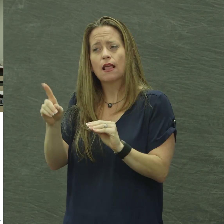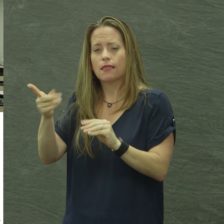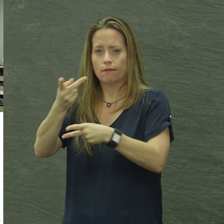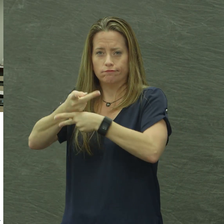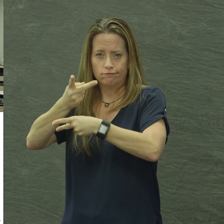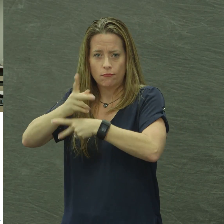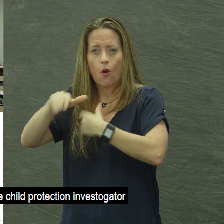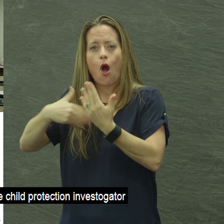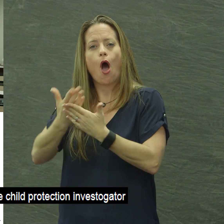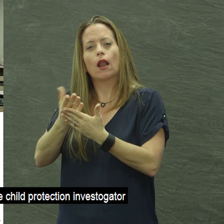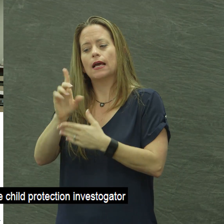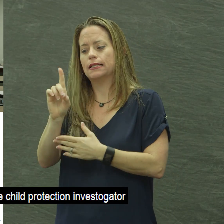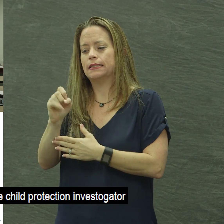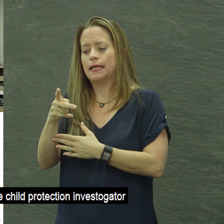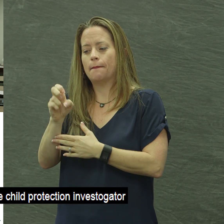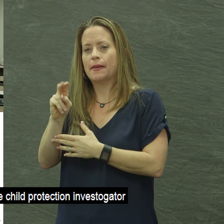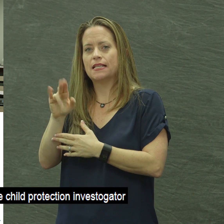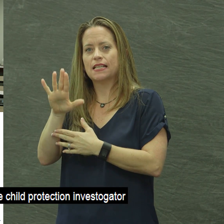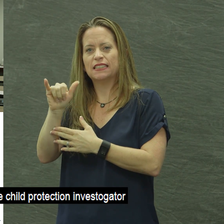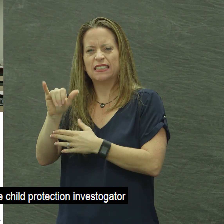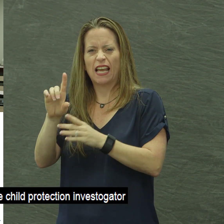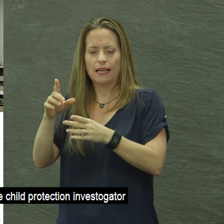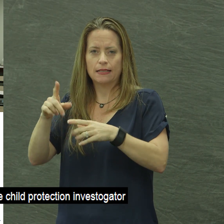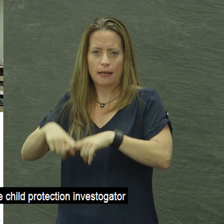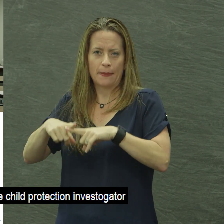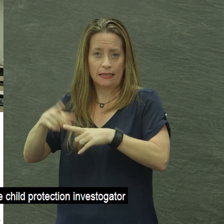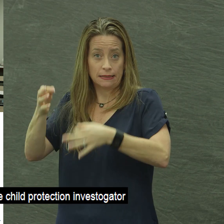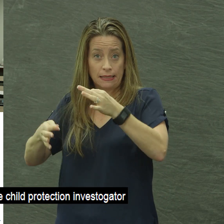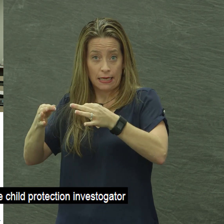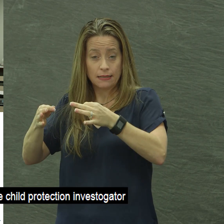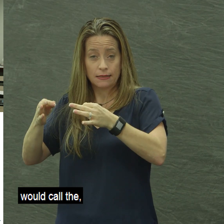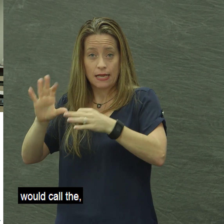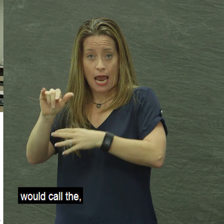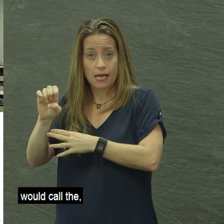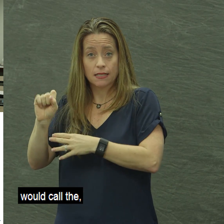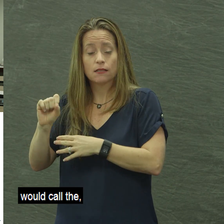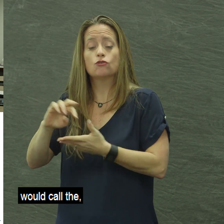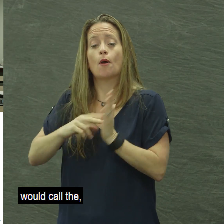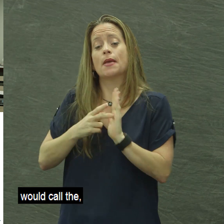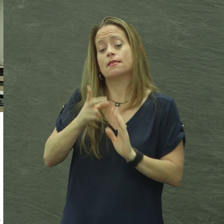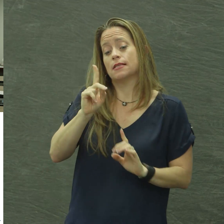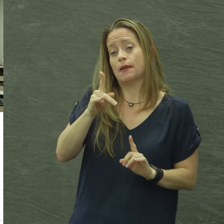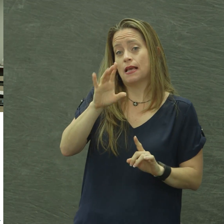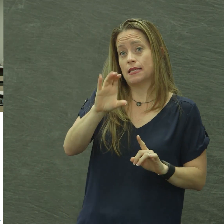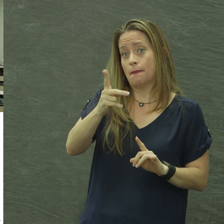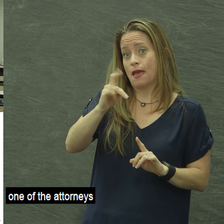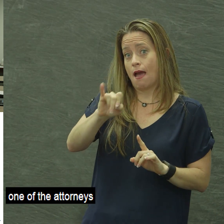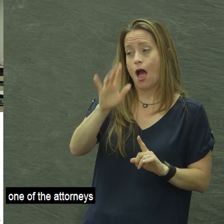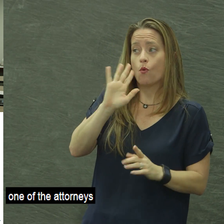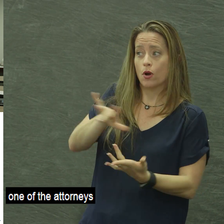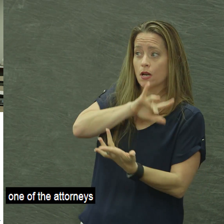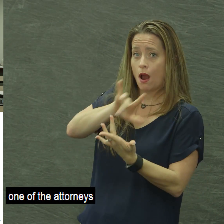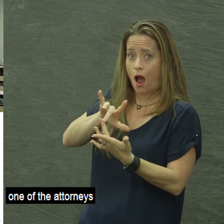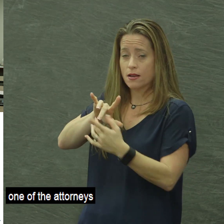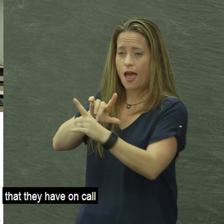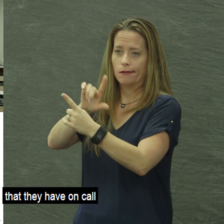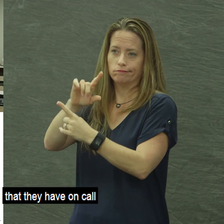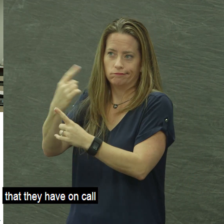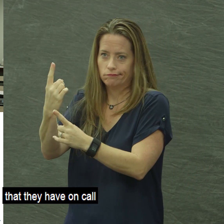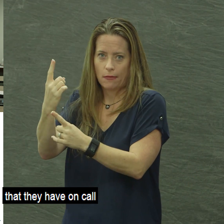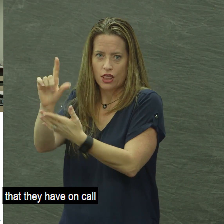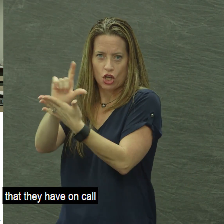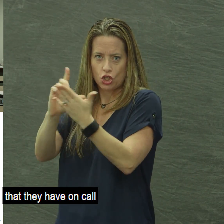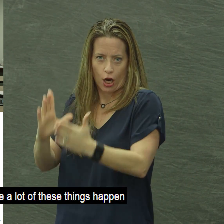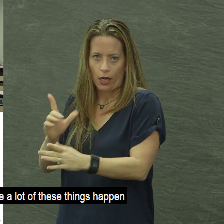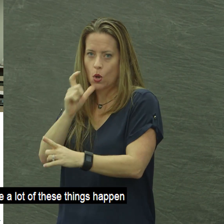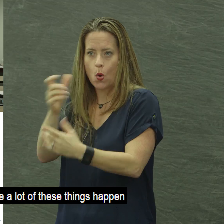cases. So the child protection investigator would call one of the attorneys that they